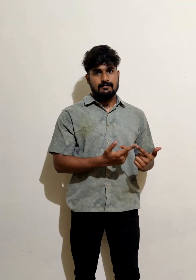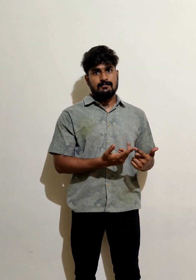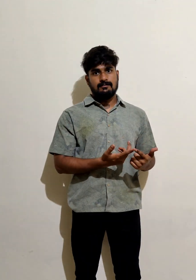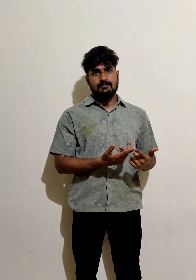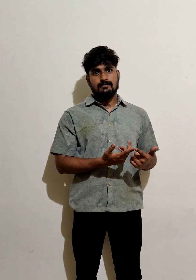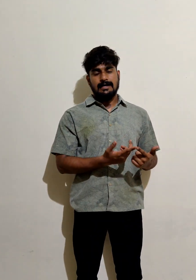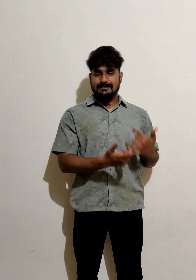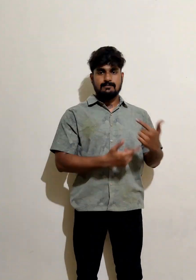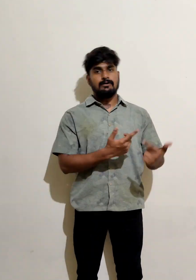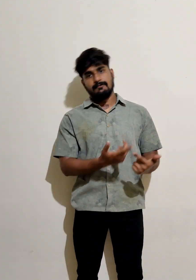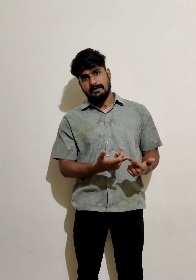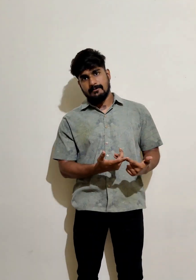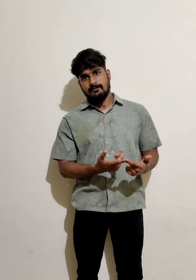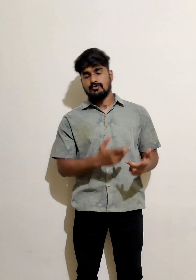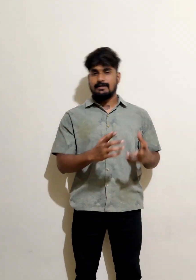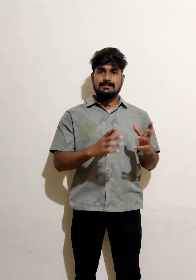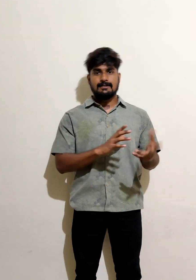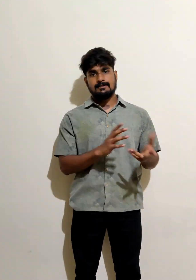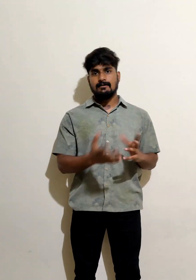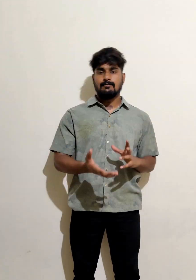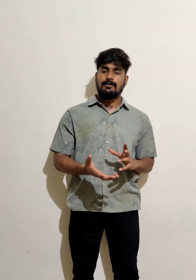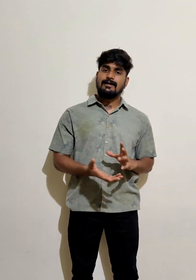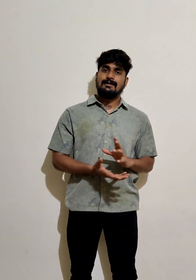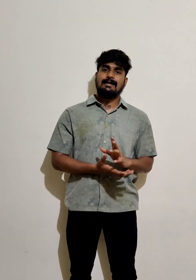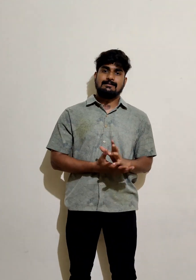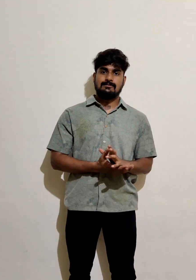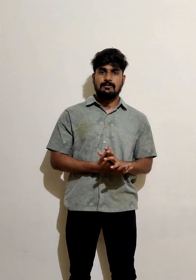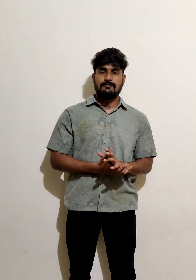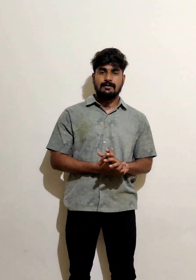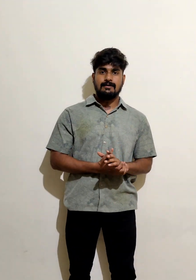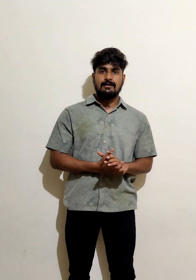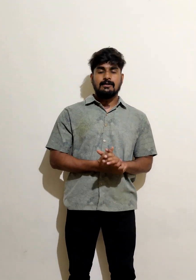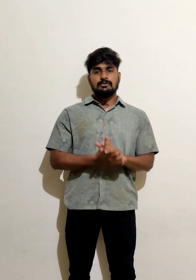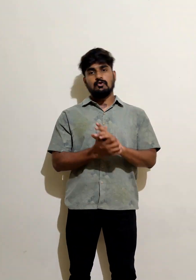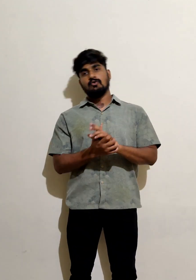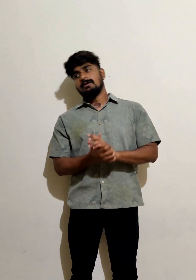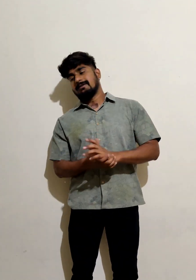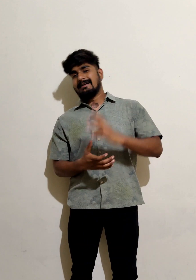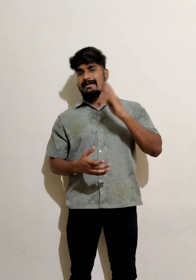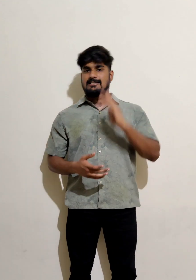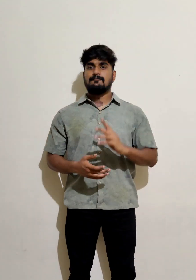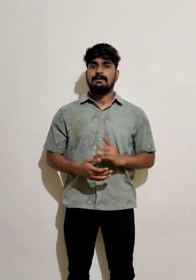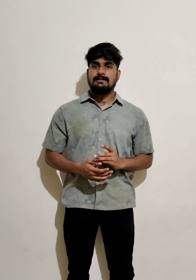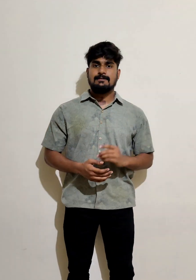protected access modifier. So this is the protected access modifier. So the rest one is